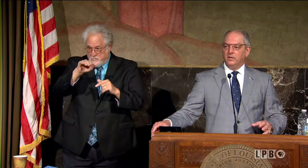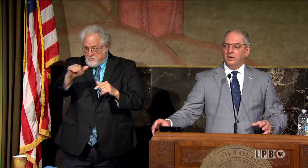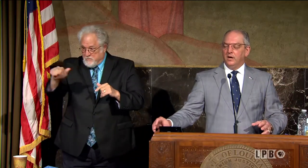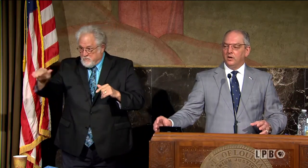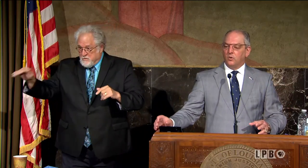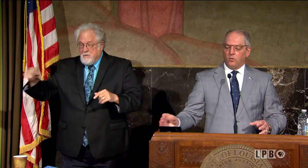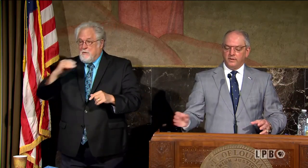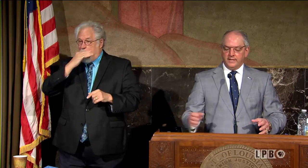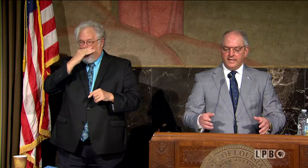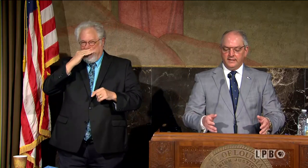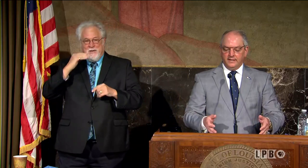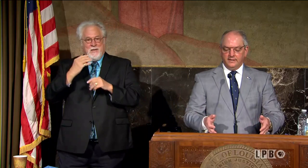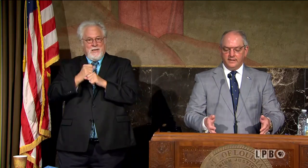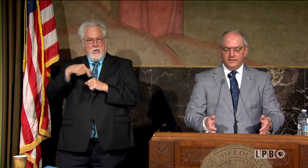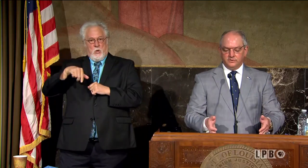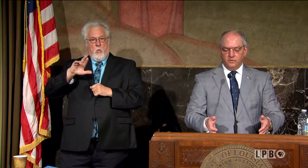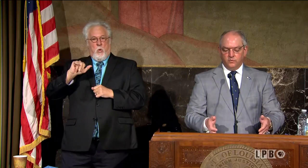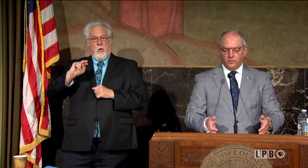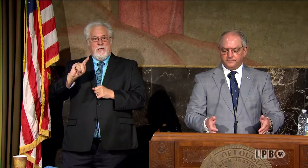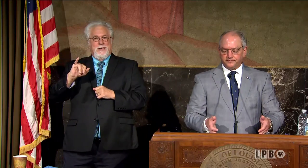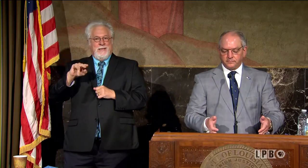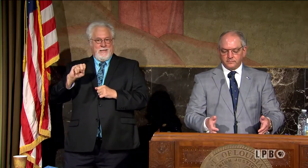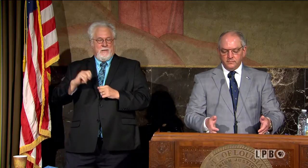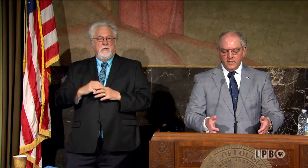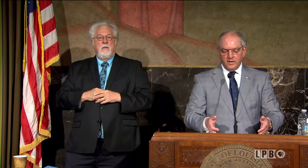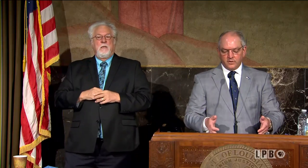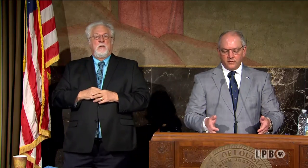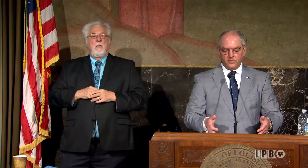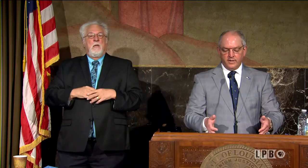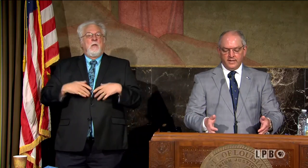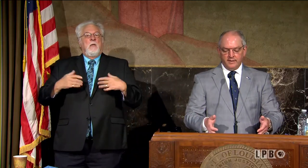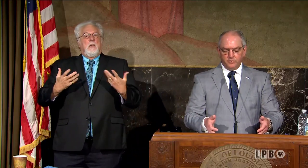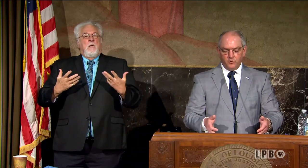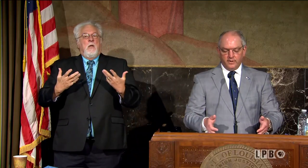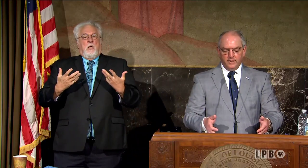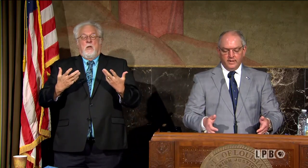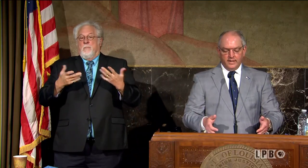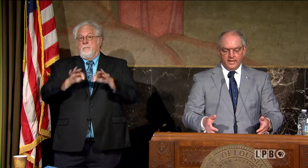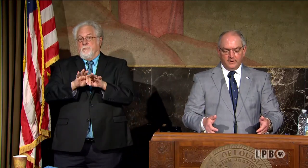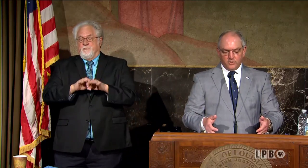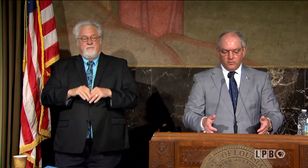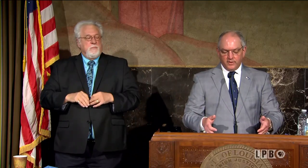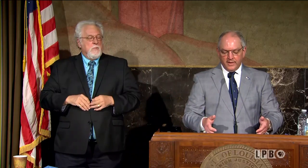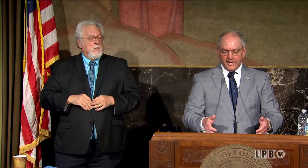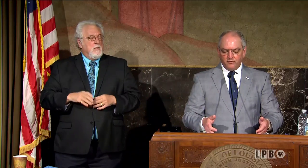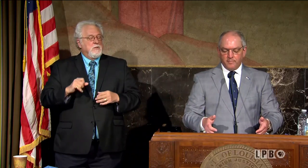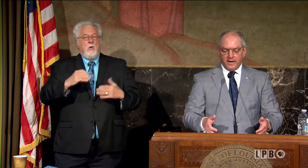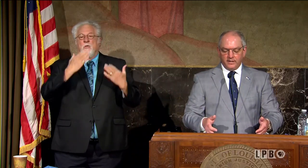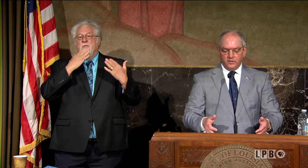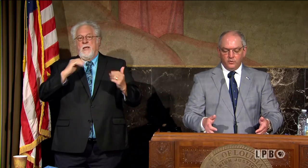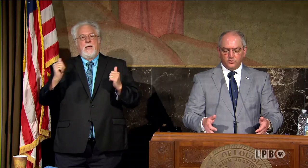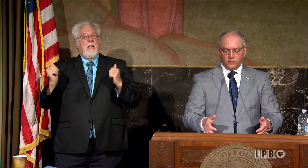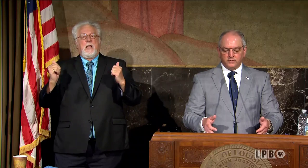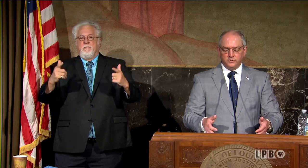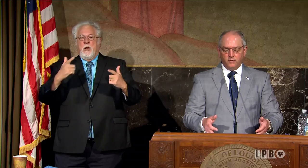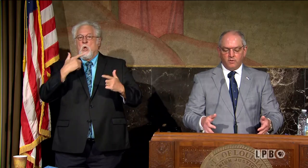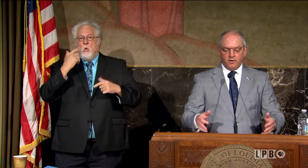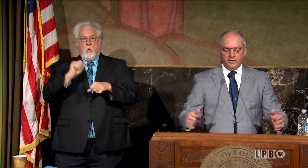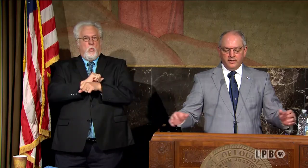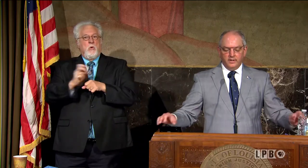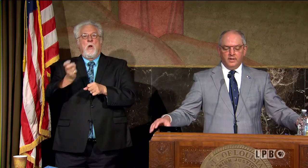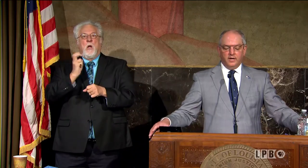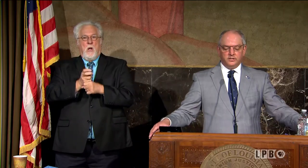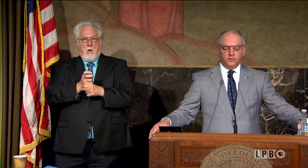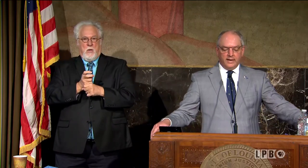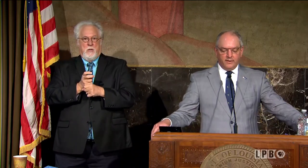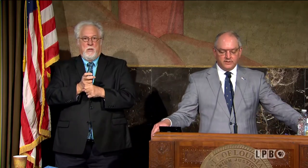into quarantine and so forth. Critically important. So I want to thank everybody who has worked so